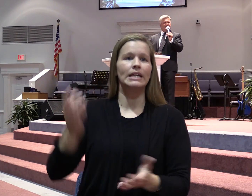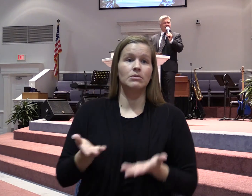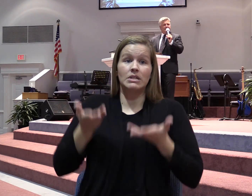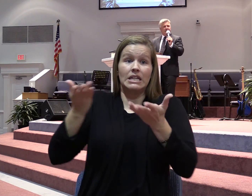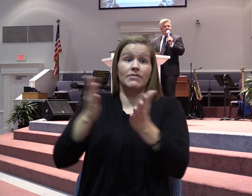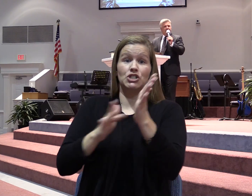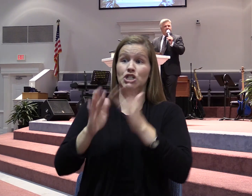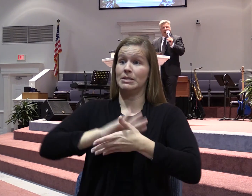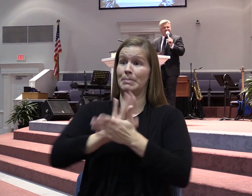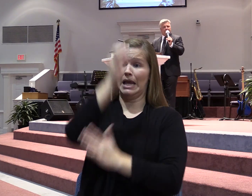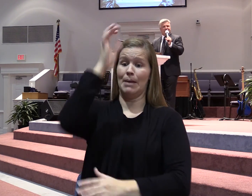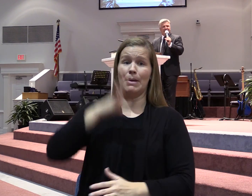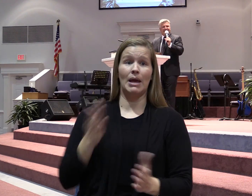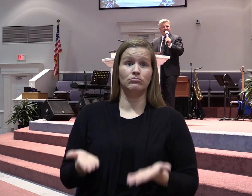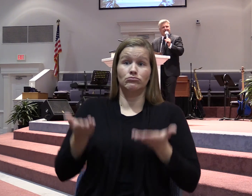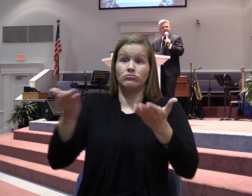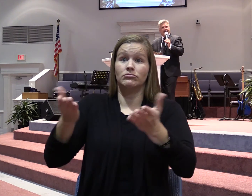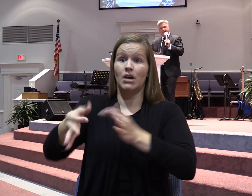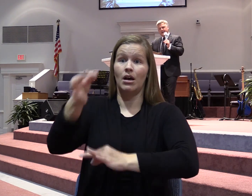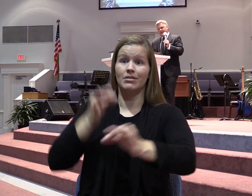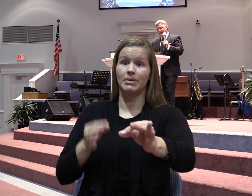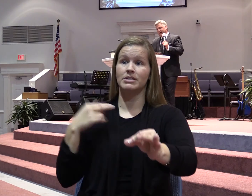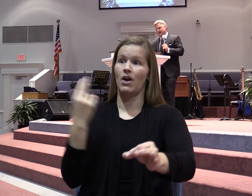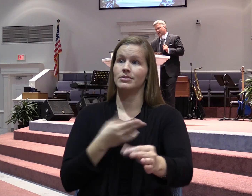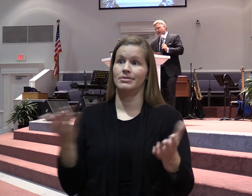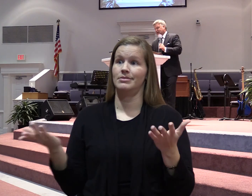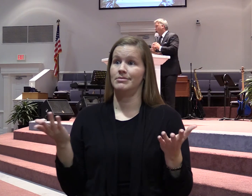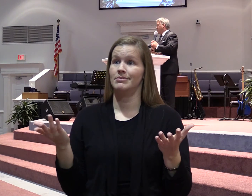supplied. That's your Jesus.